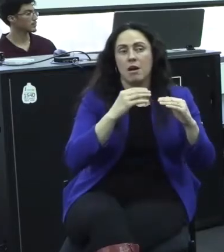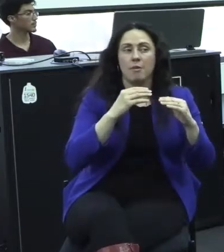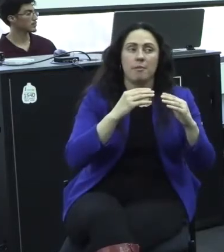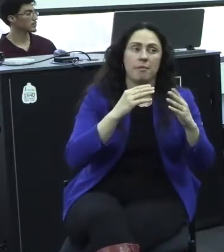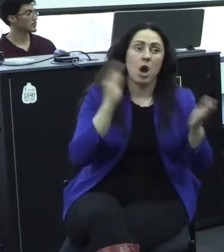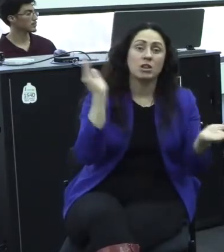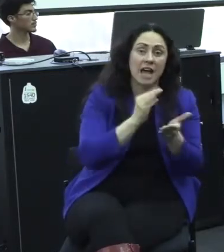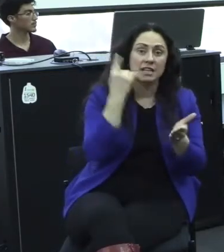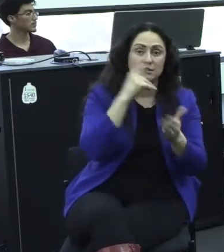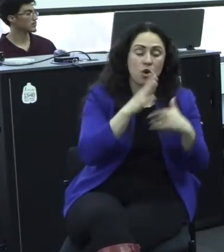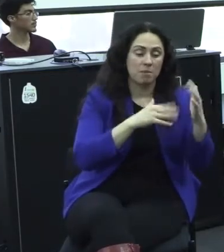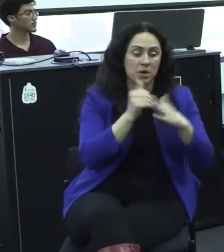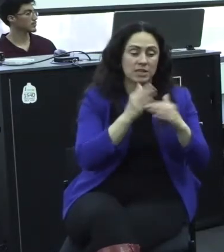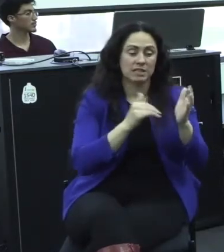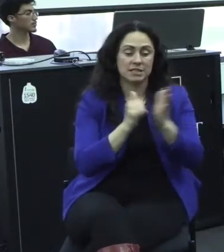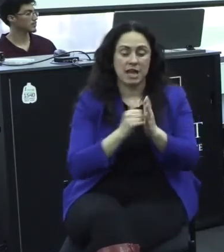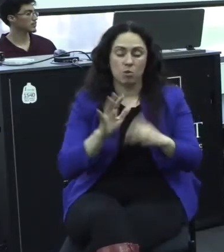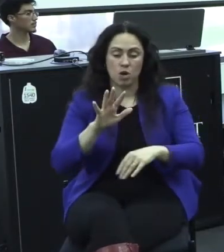built